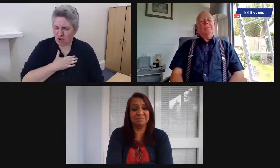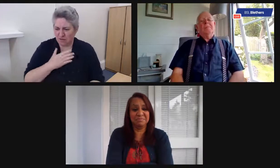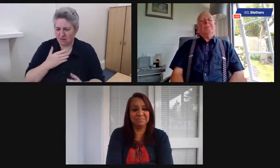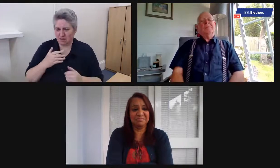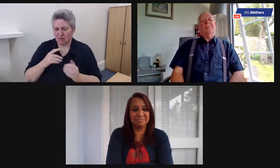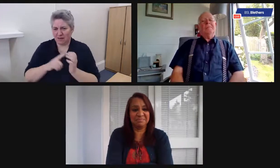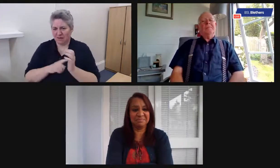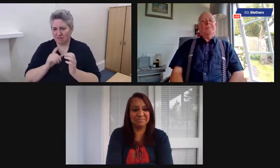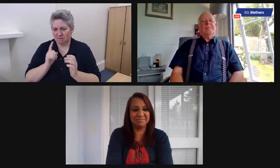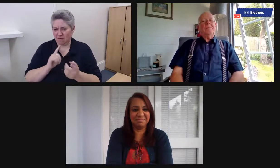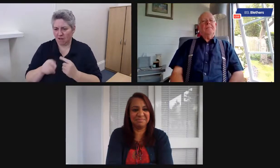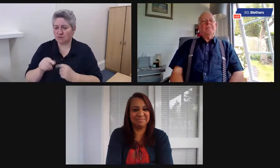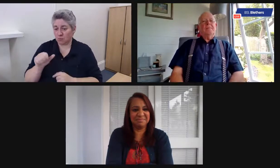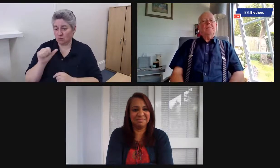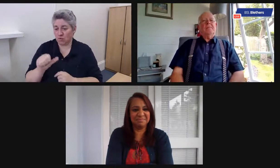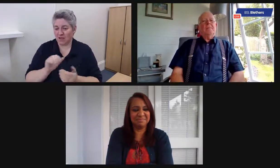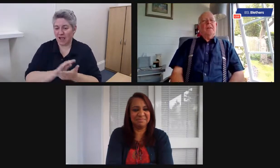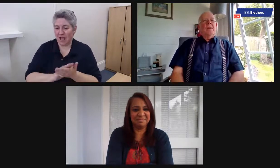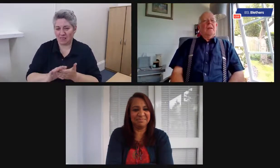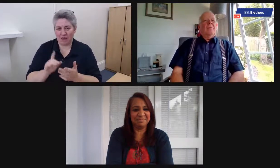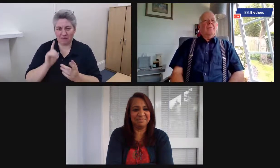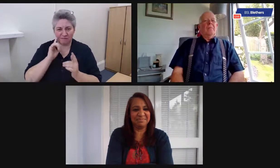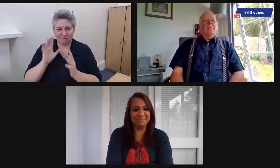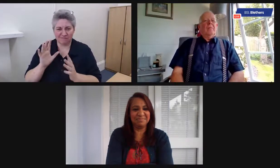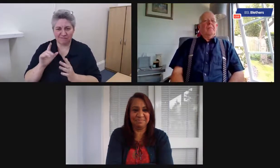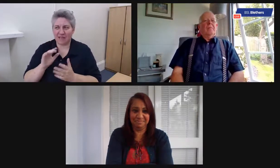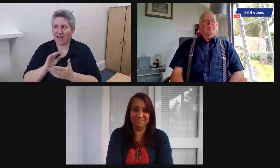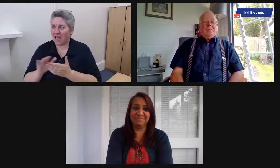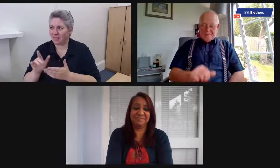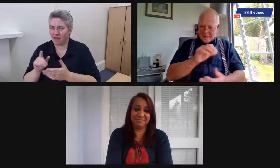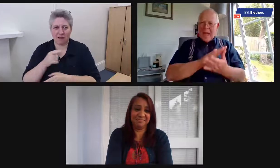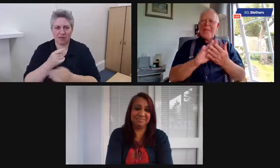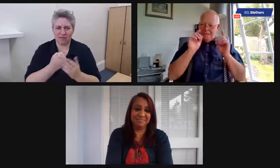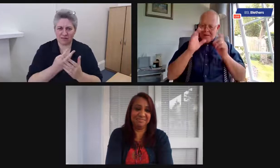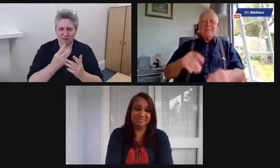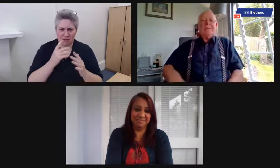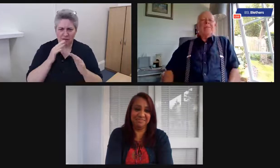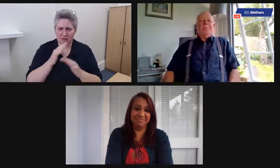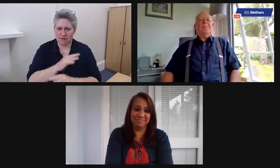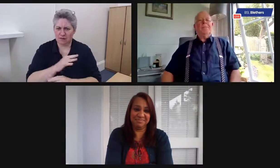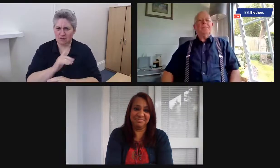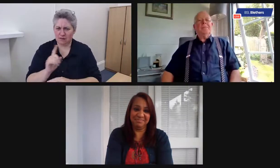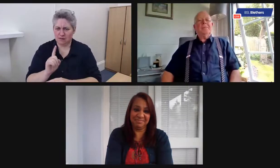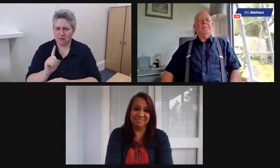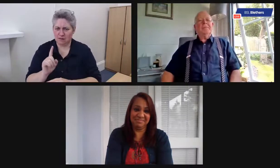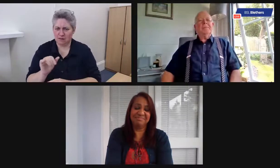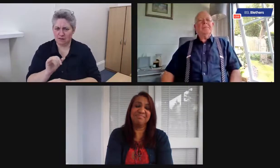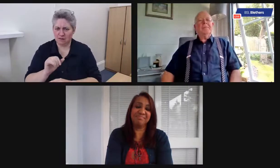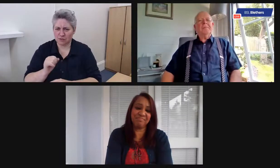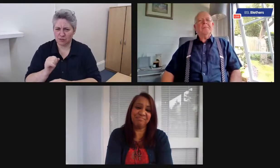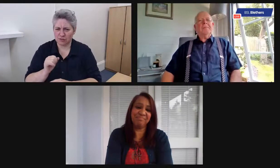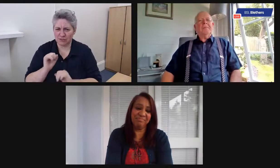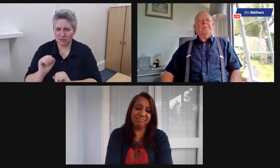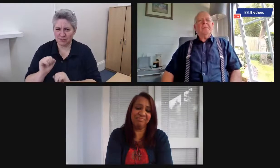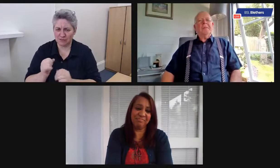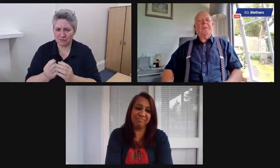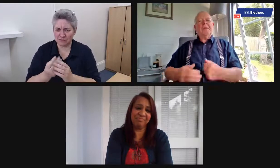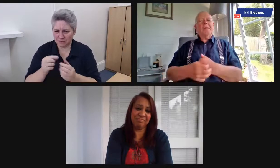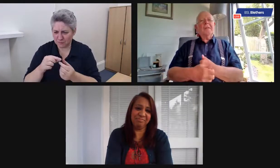comments and we'll get Stuart to answer it later. Sure. Fantastic. Because heather is synonymous with Scotland, isn't it? Indeed, indeed. Yeah, so